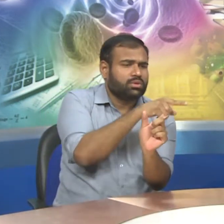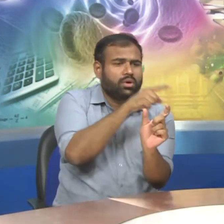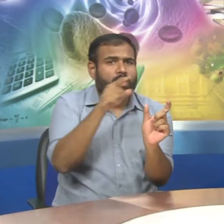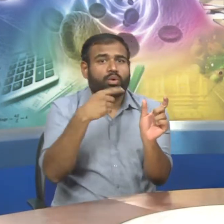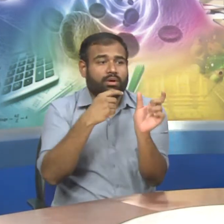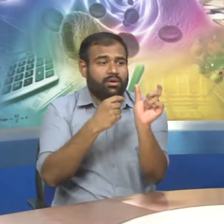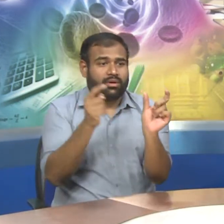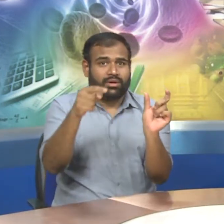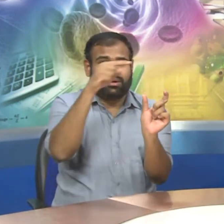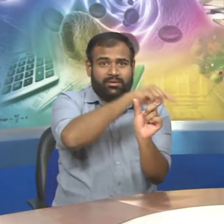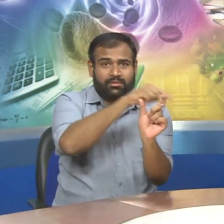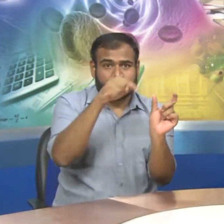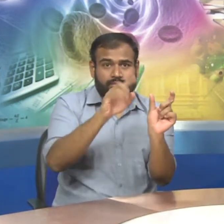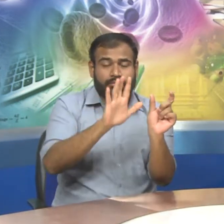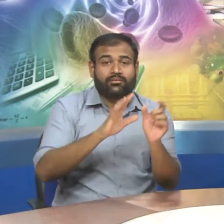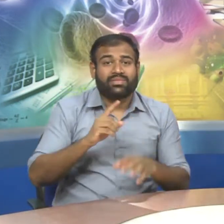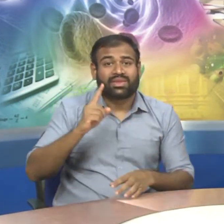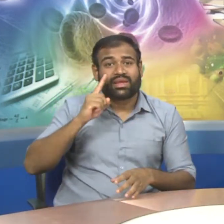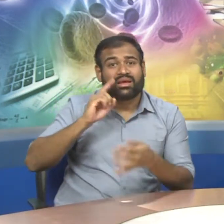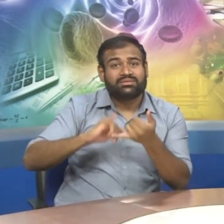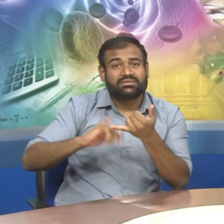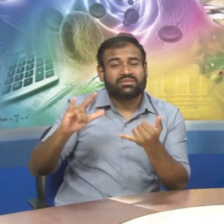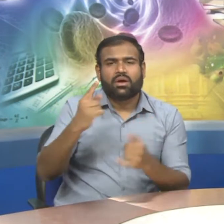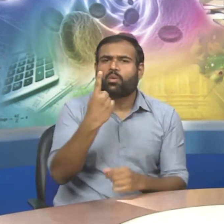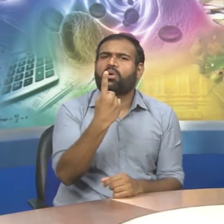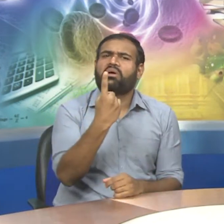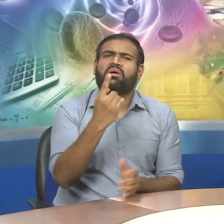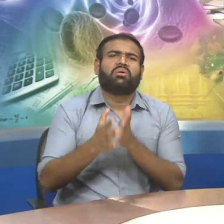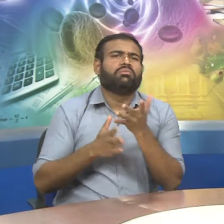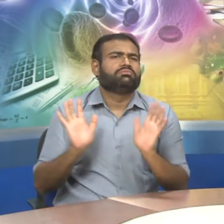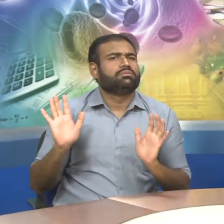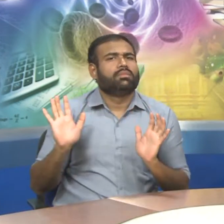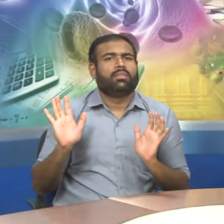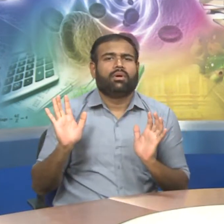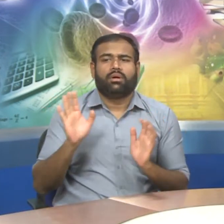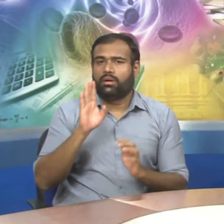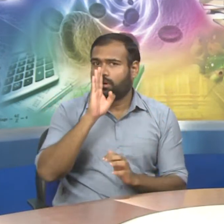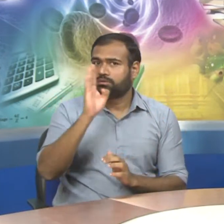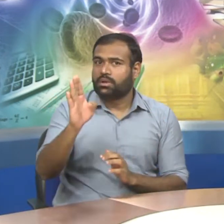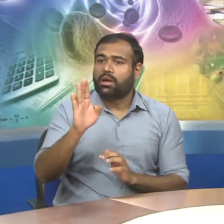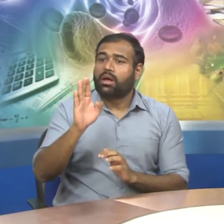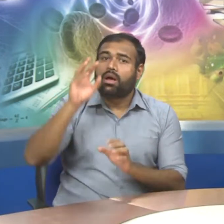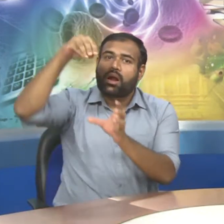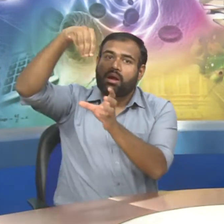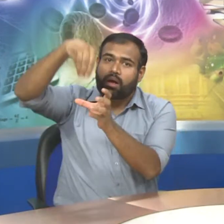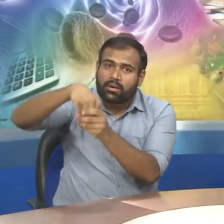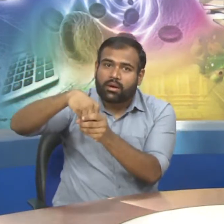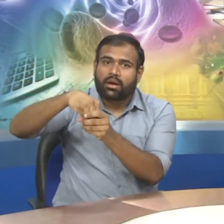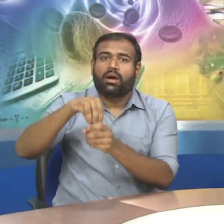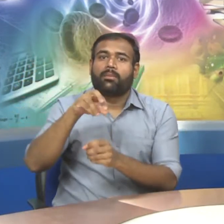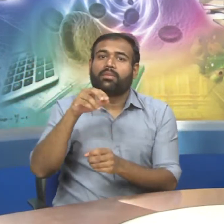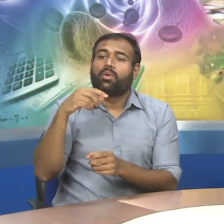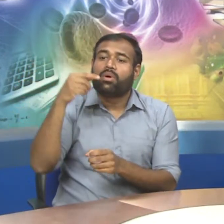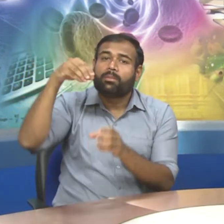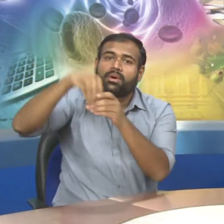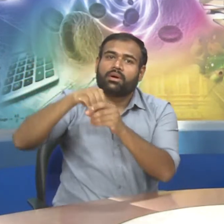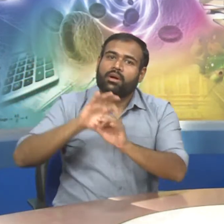Help towards the signer or away the signer. It depends upon the meaning. So there is only one sign along with the direction itself in the